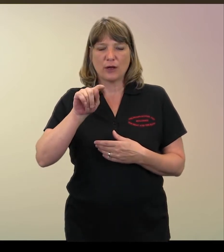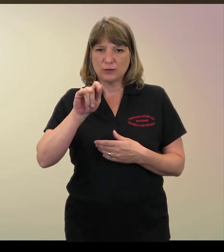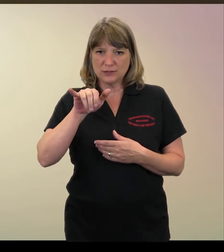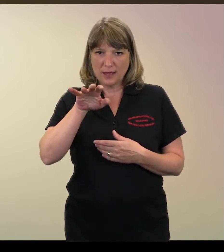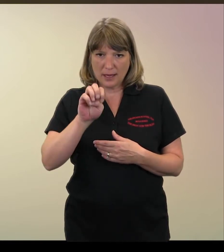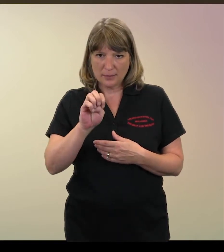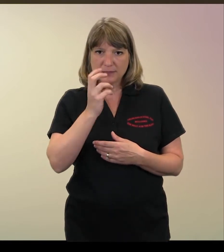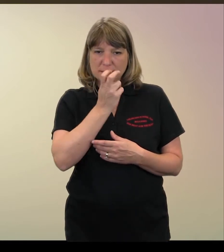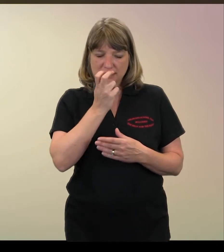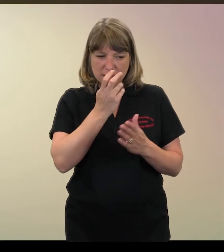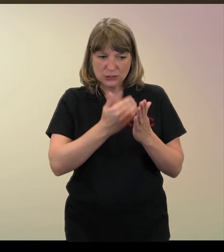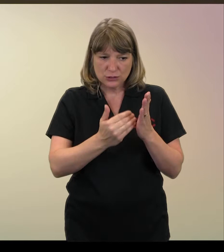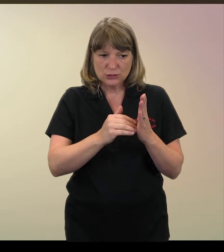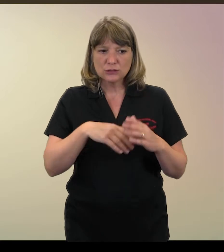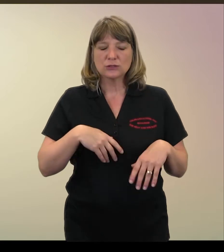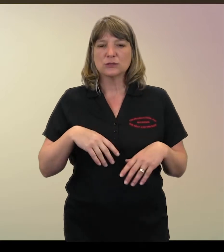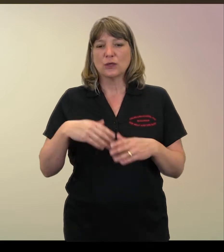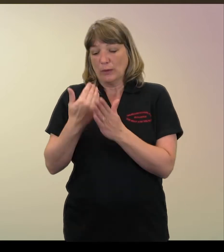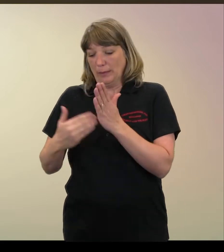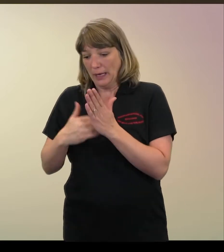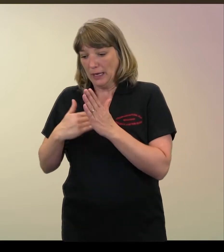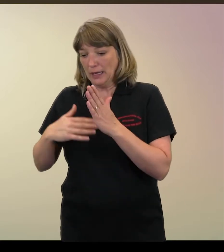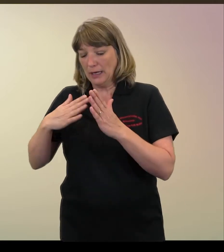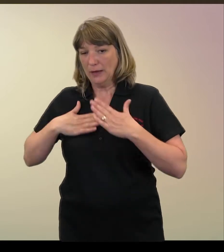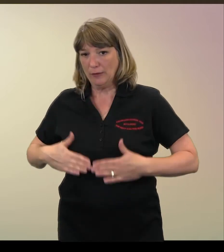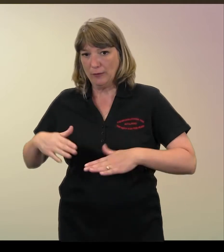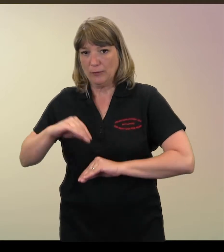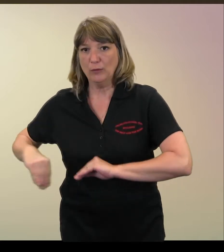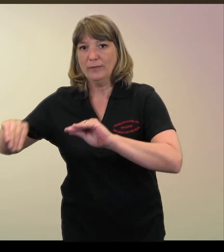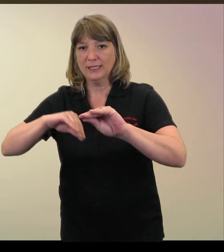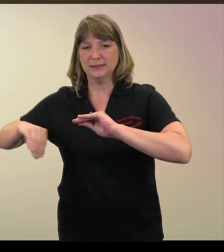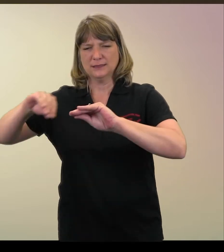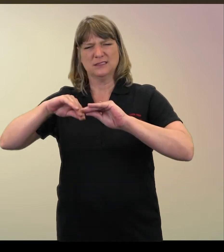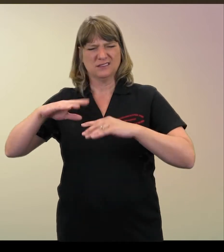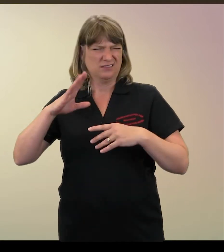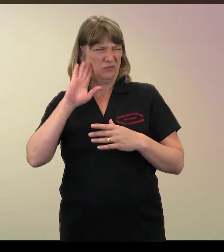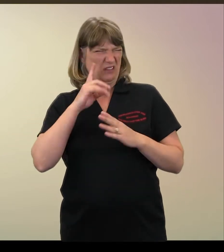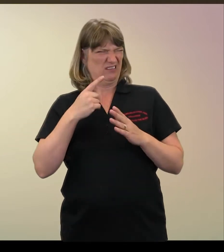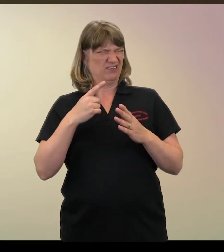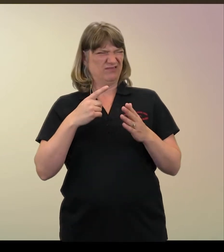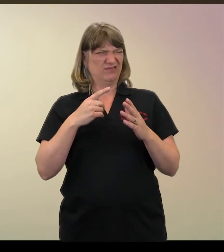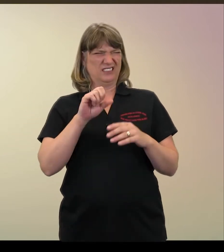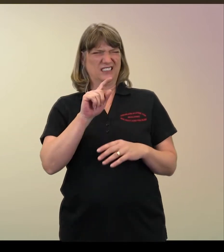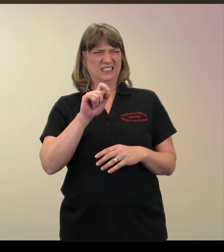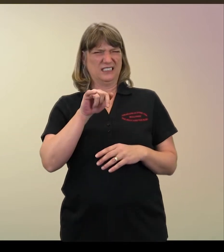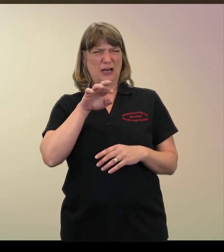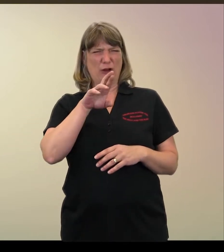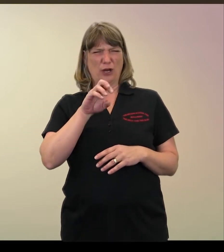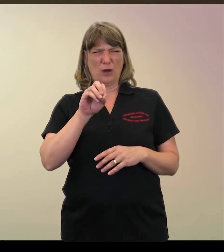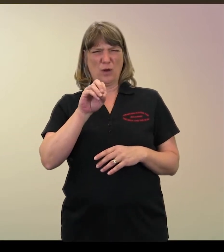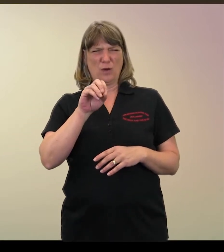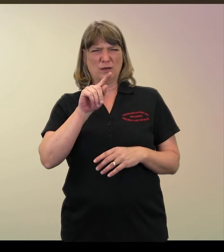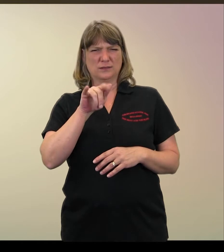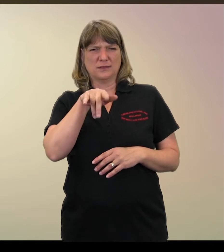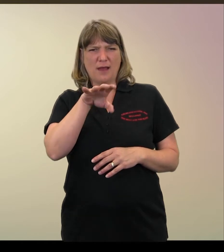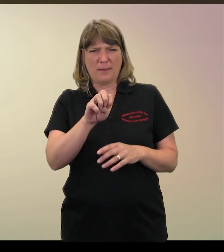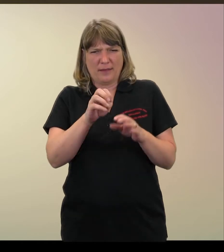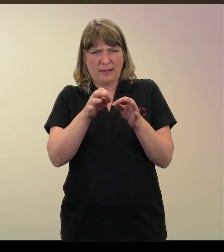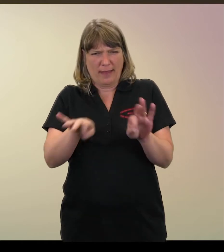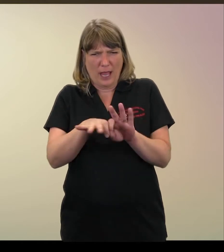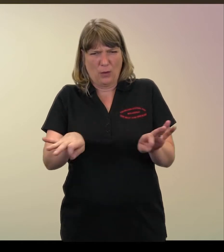repetitive speech, repetitive motor movements, and we'll talk more about what stereotyped language